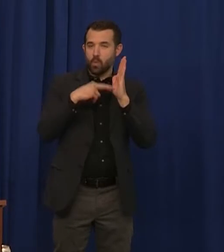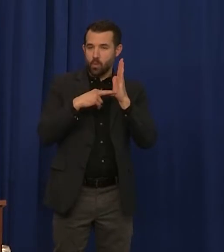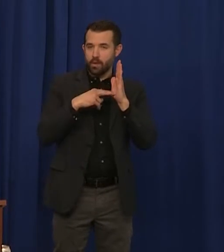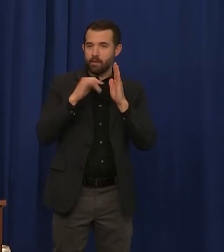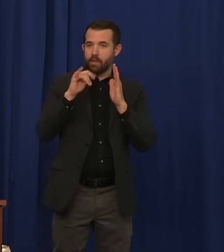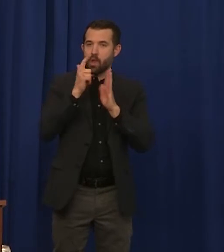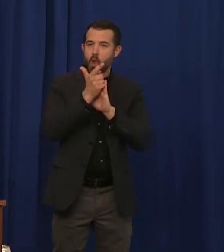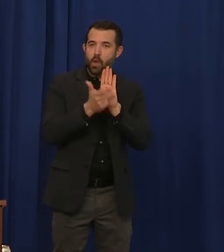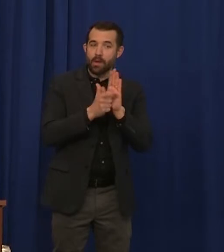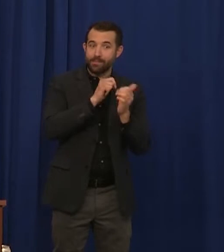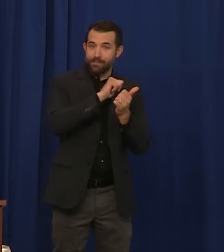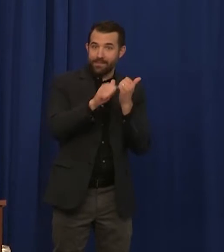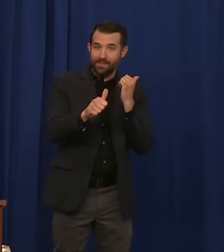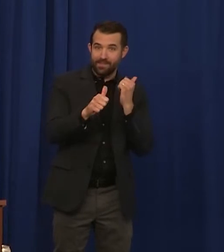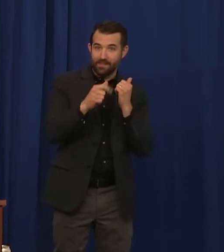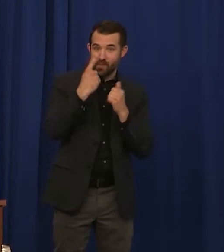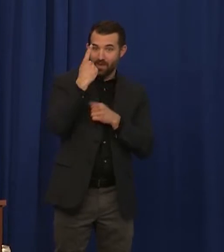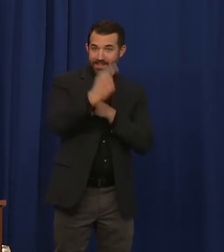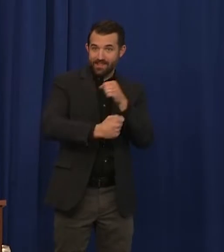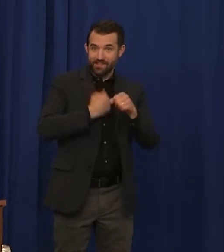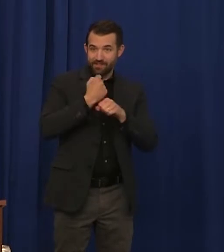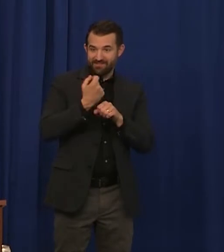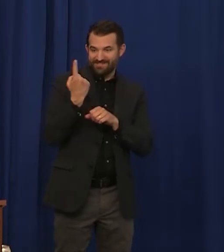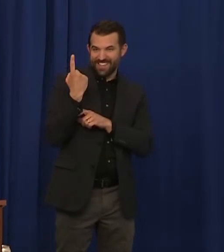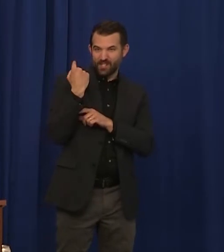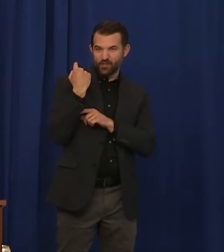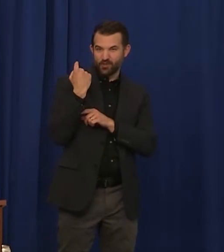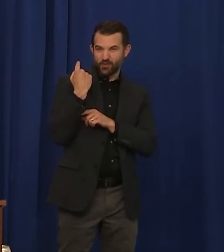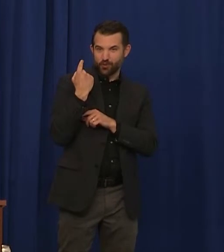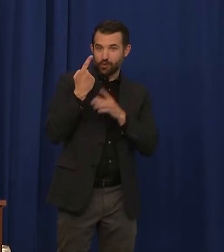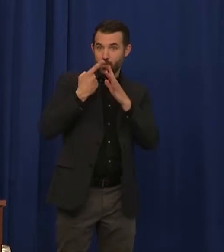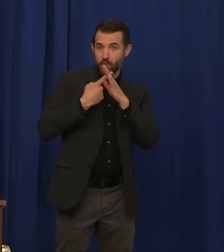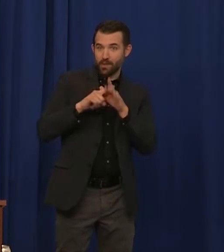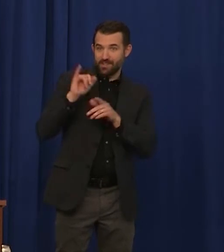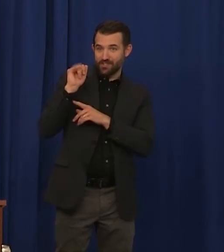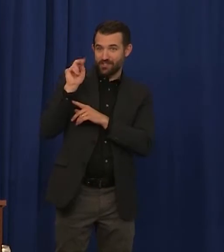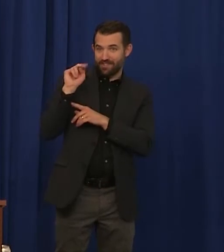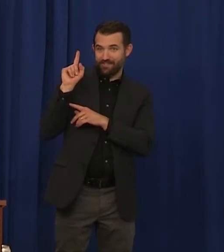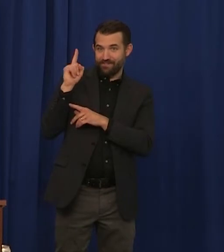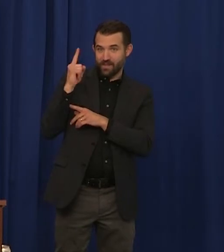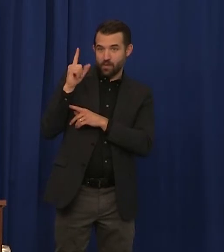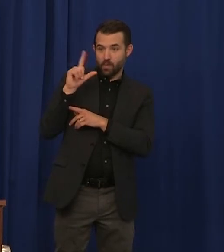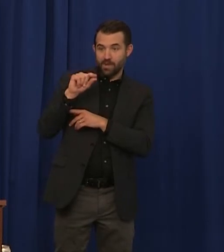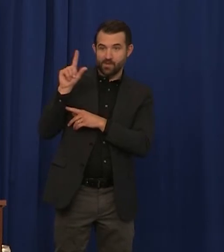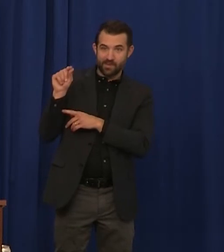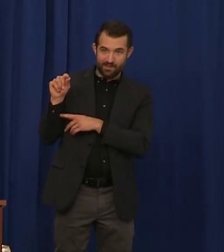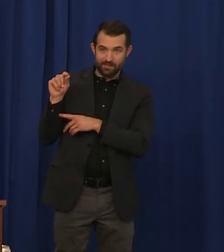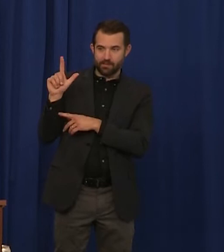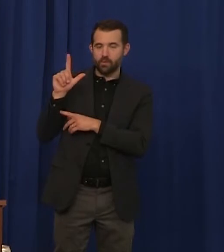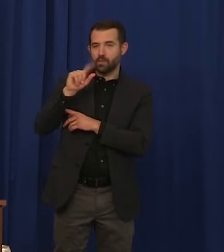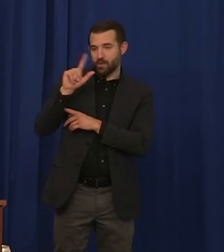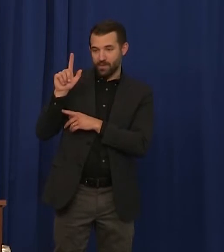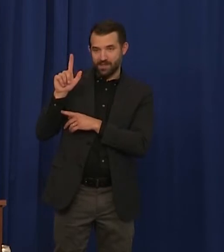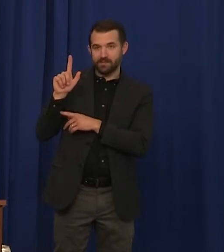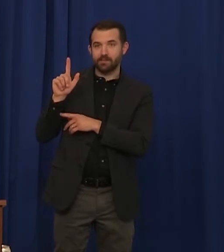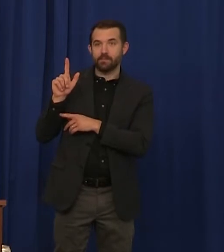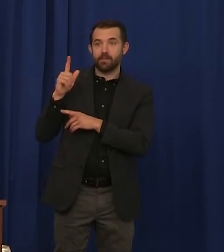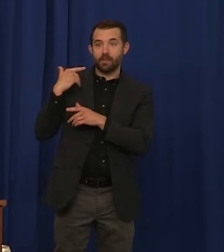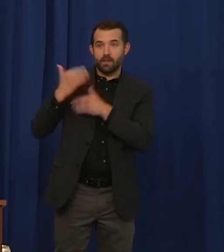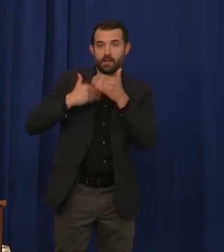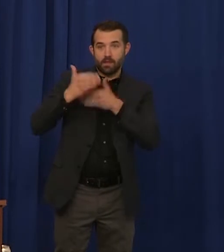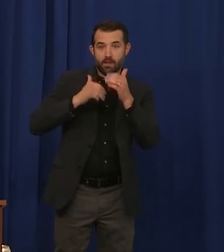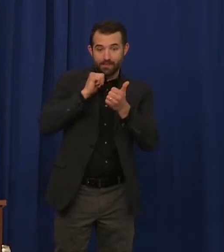that was passed a year ago. The implementation date is January 1, 2021. We held